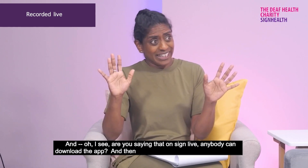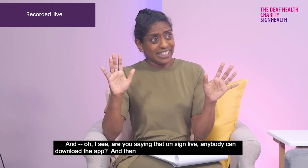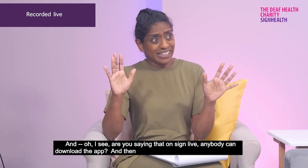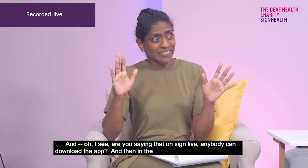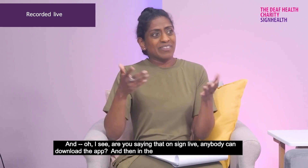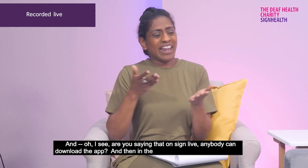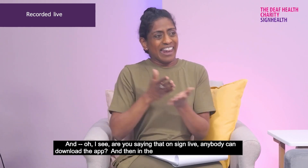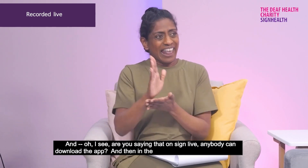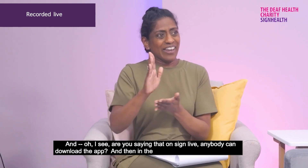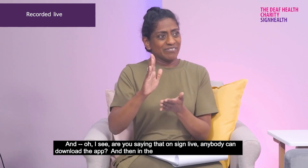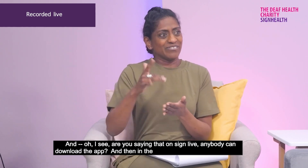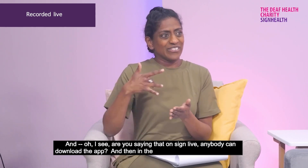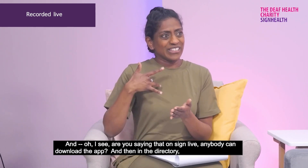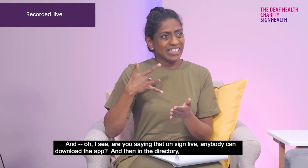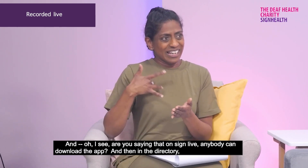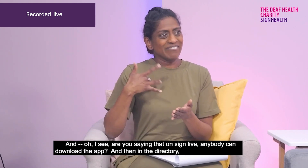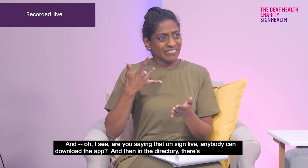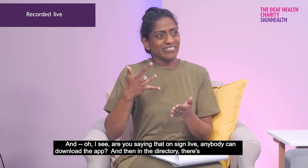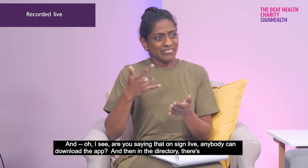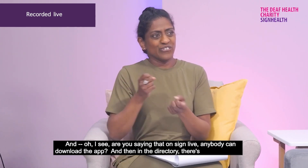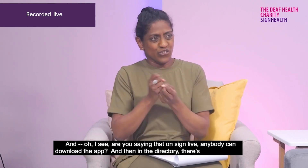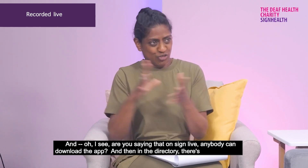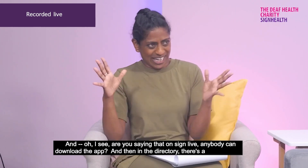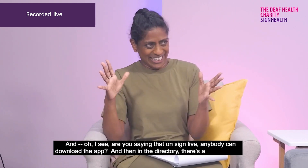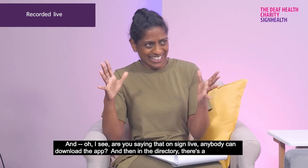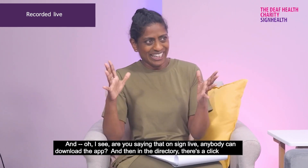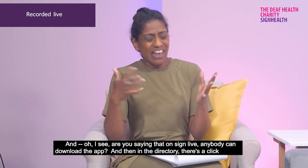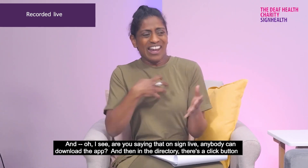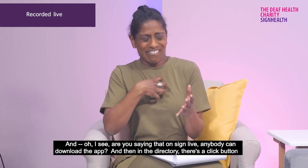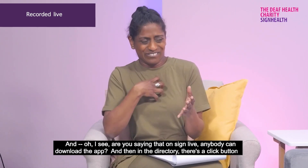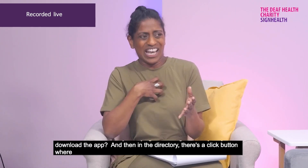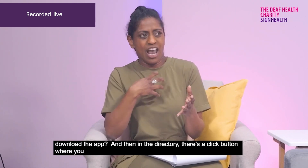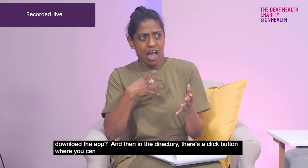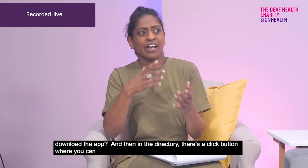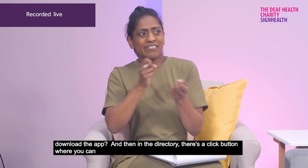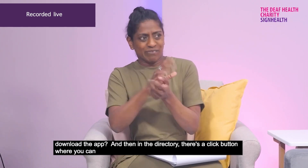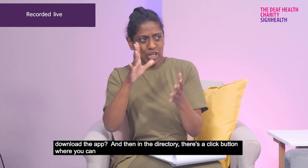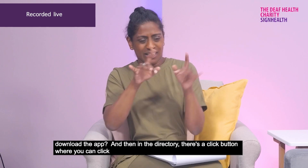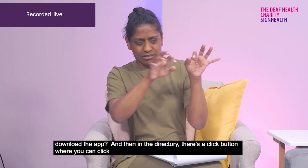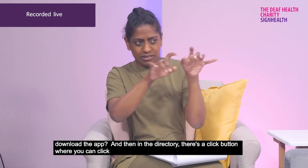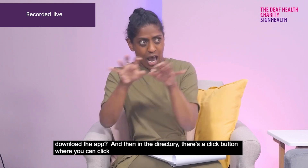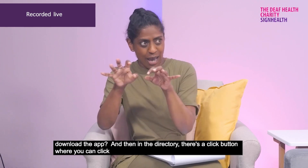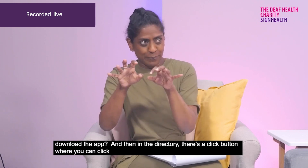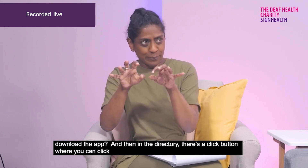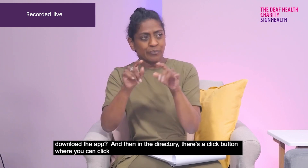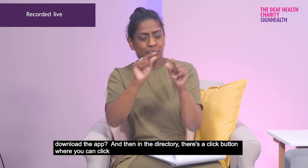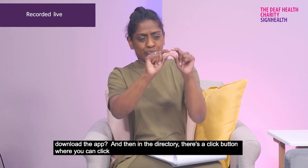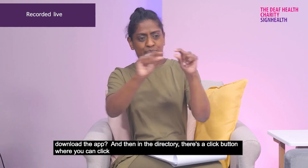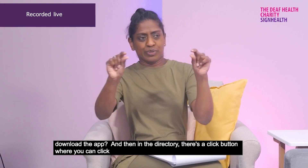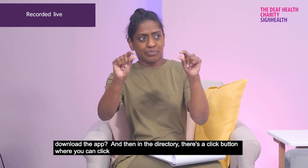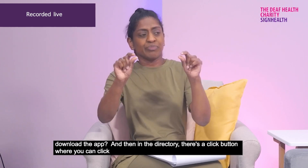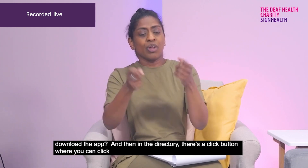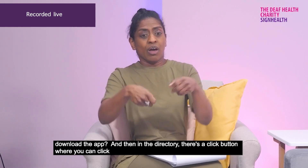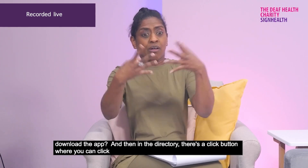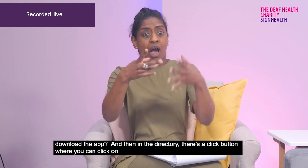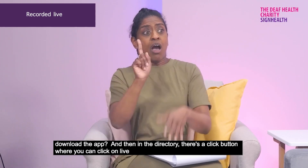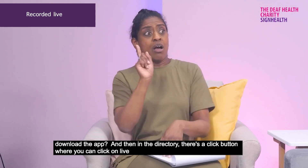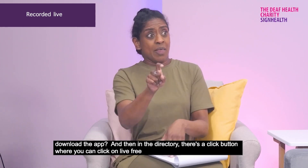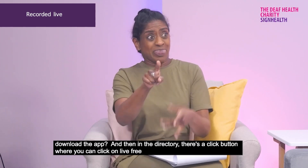and then in the directory, there's a click button where you can click on Live Free? Is